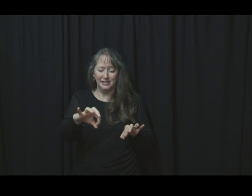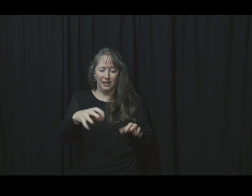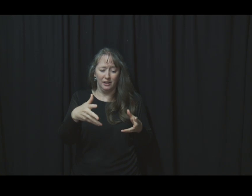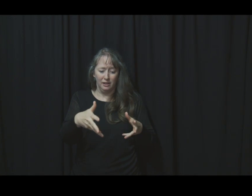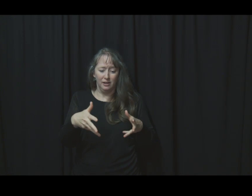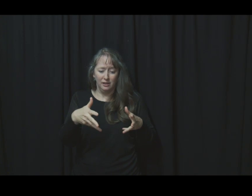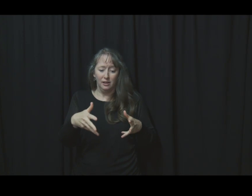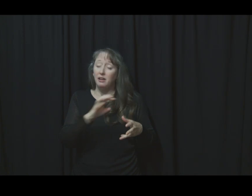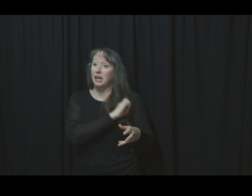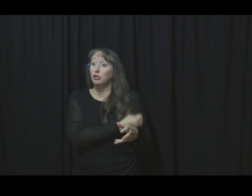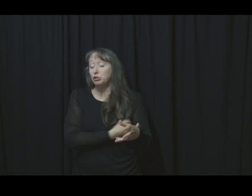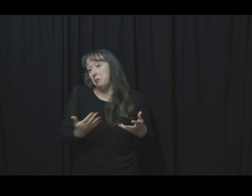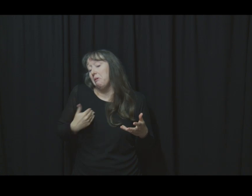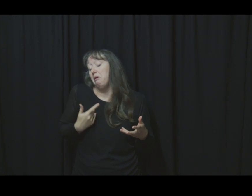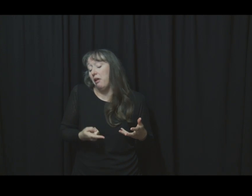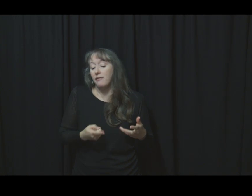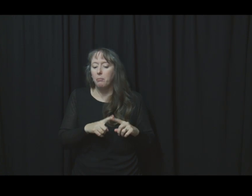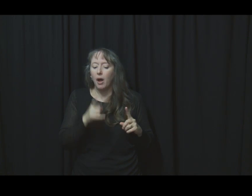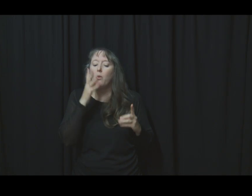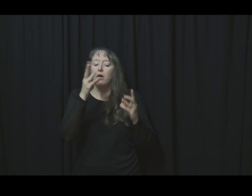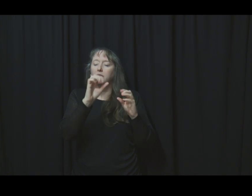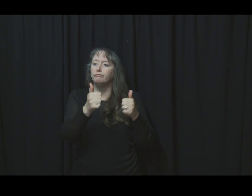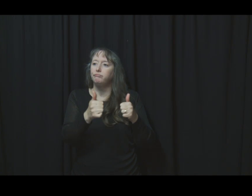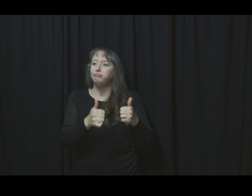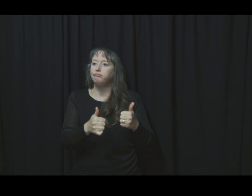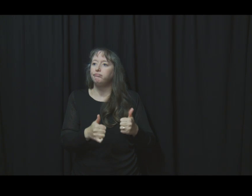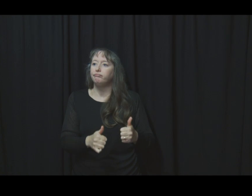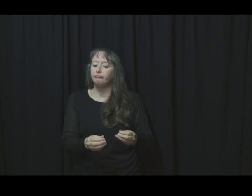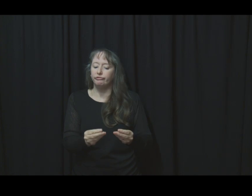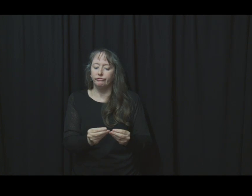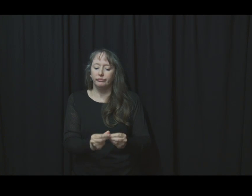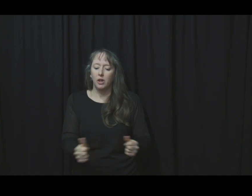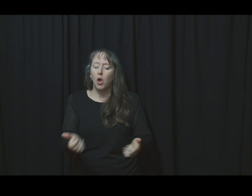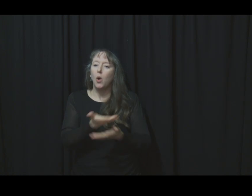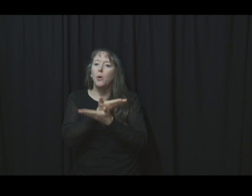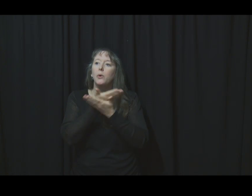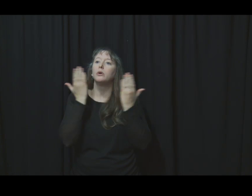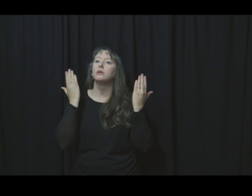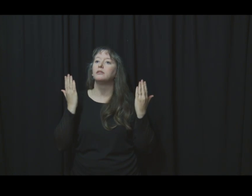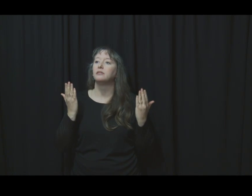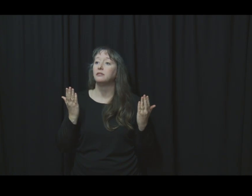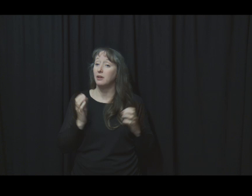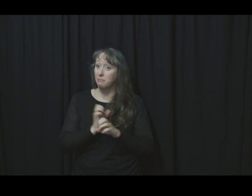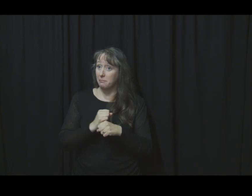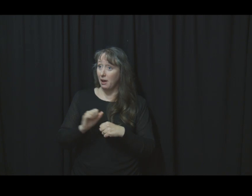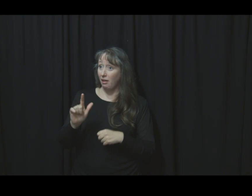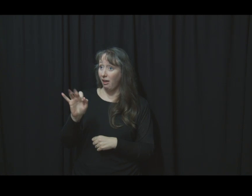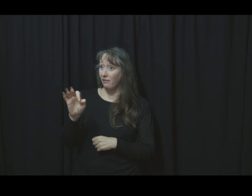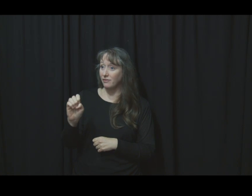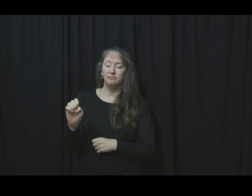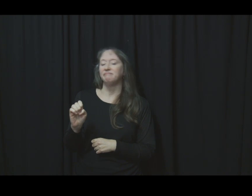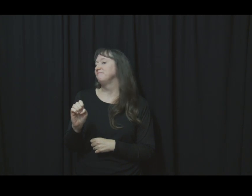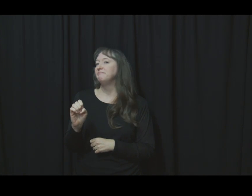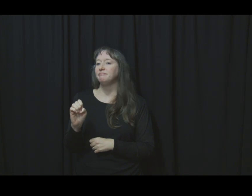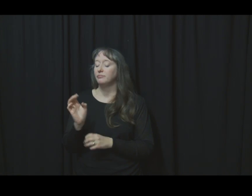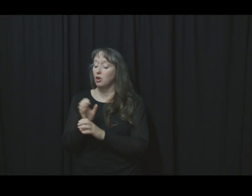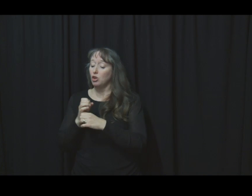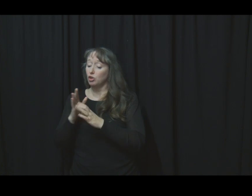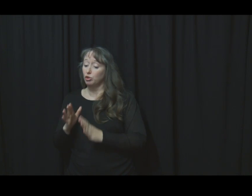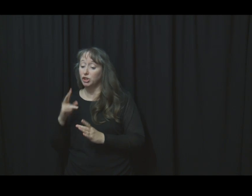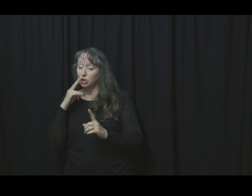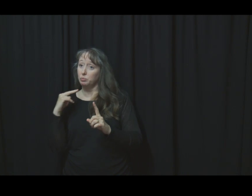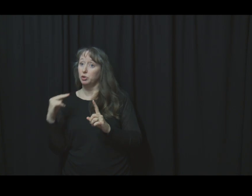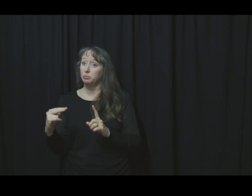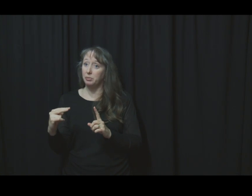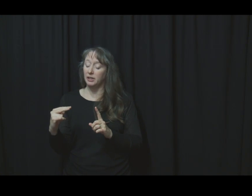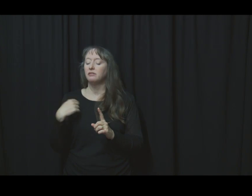decay, and it's not going to produce life. From a creationist perspective, we certainly agree. I mean,